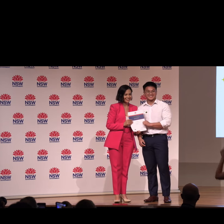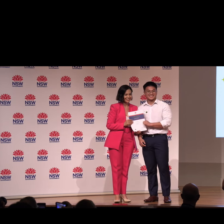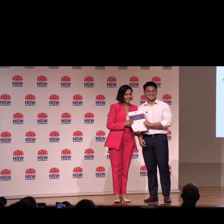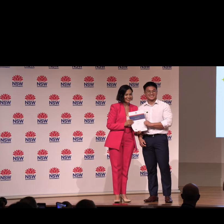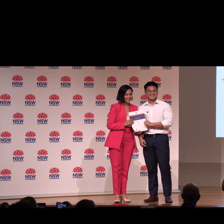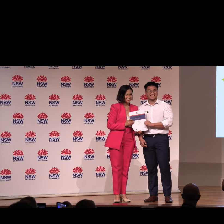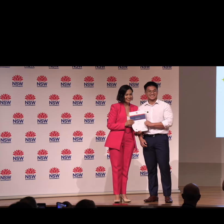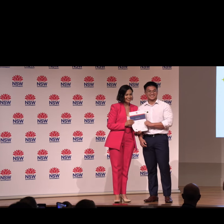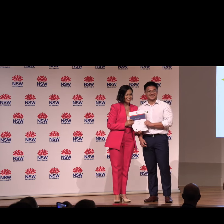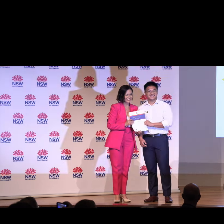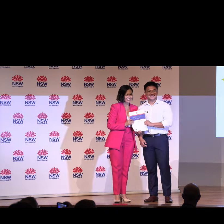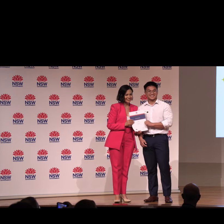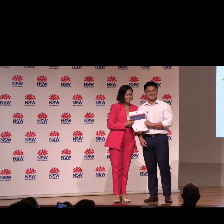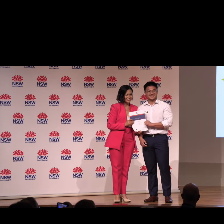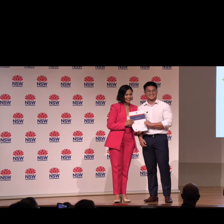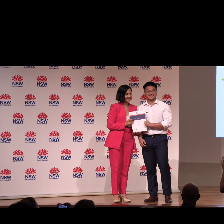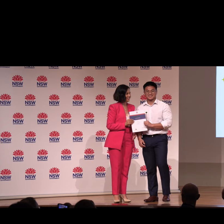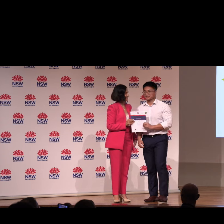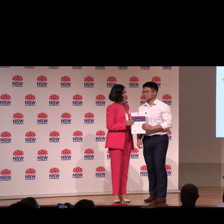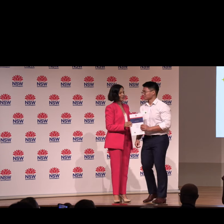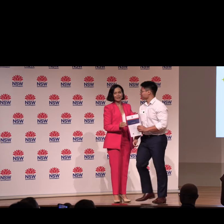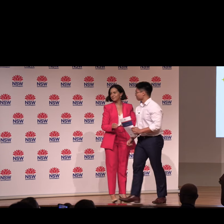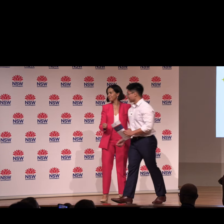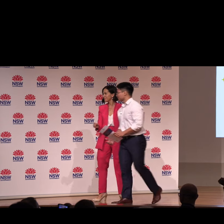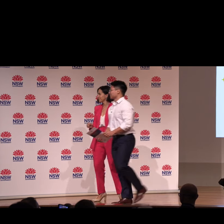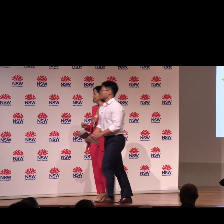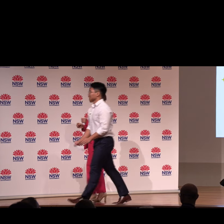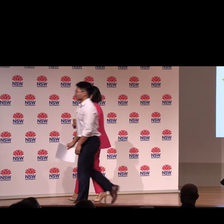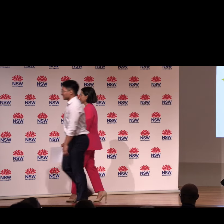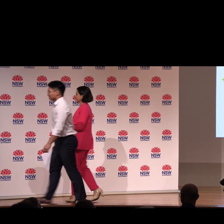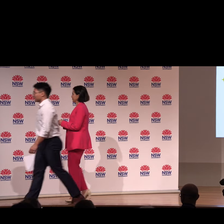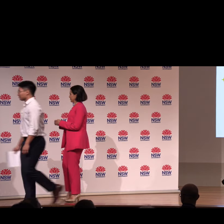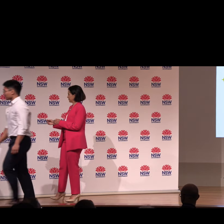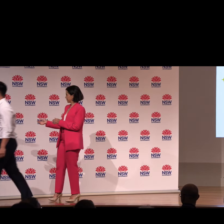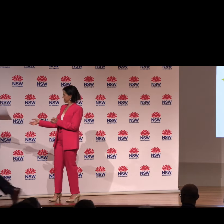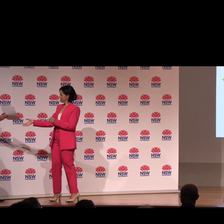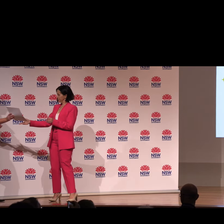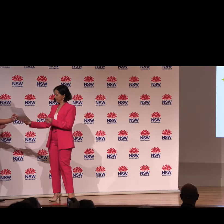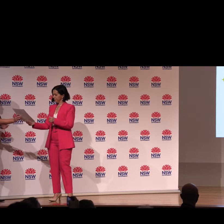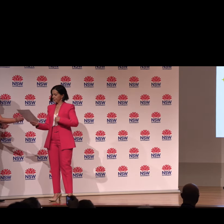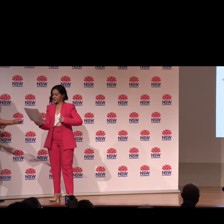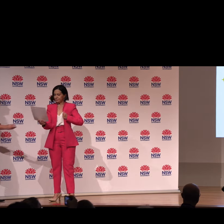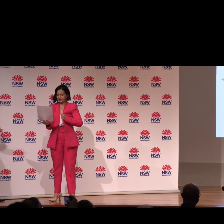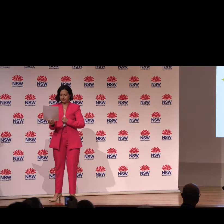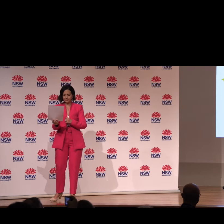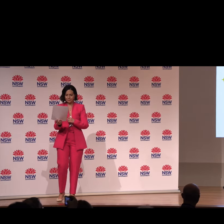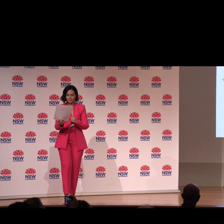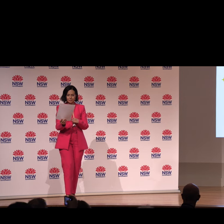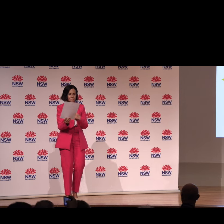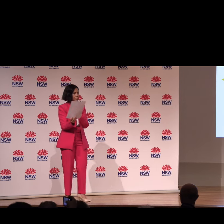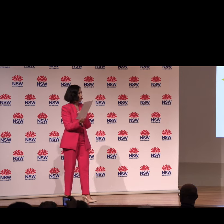In English EALD, Si Ying Kwok, Presbyterian Ladies College, Sydney.